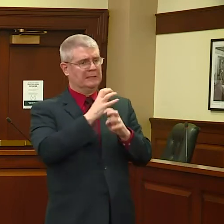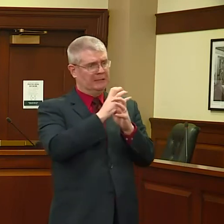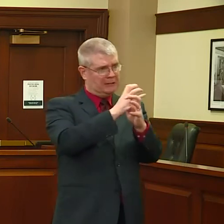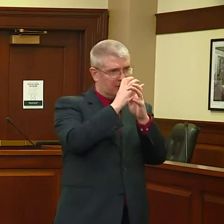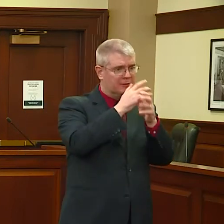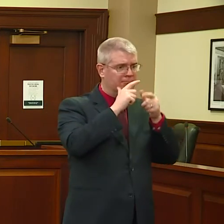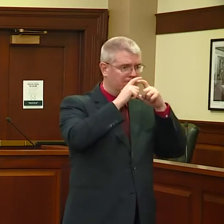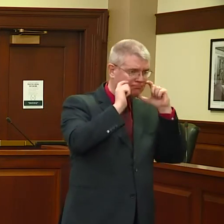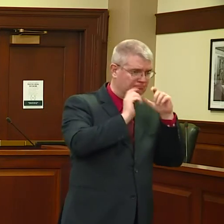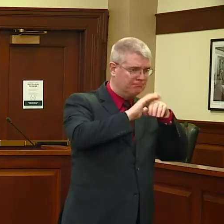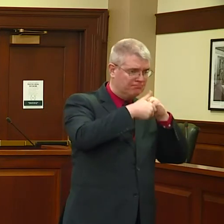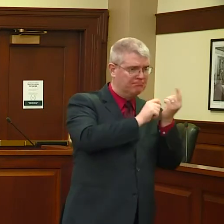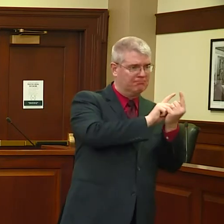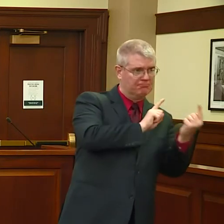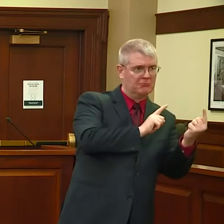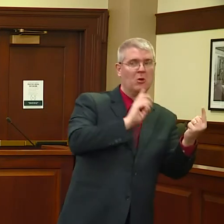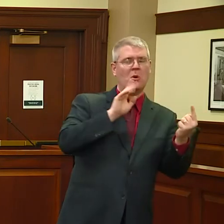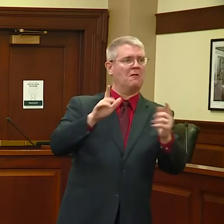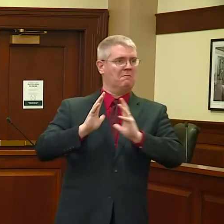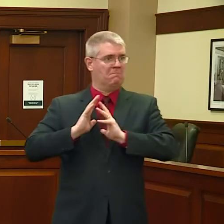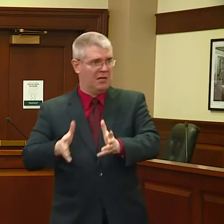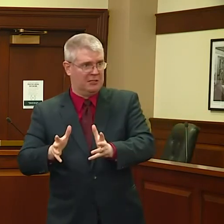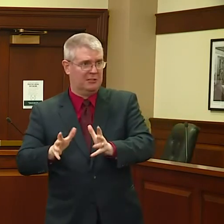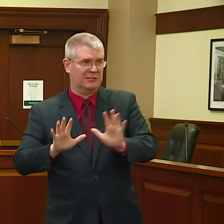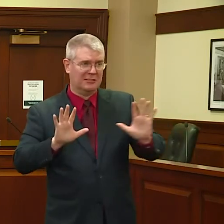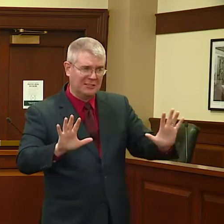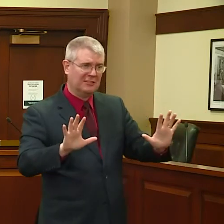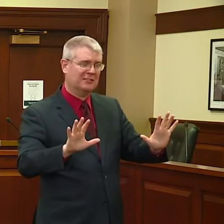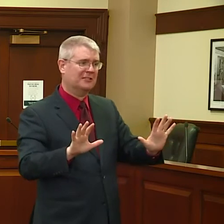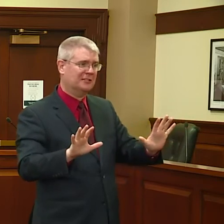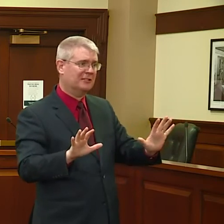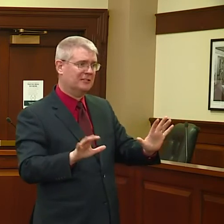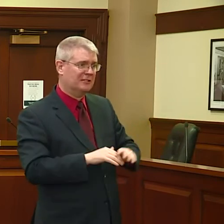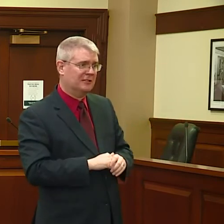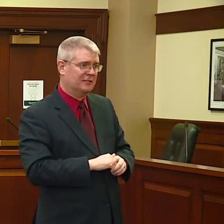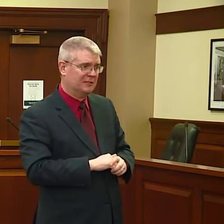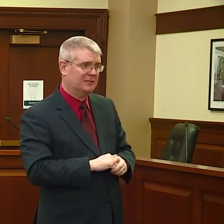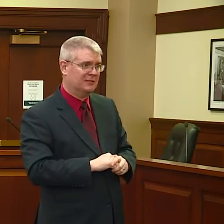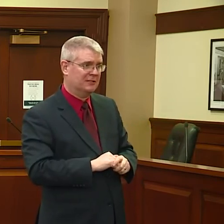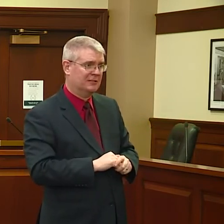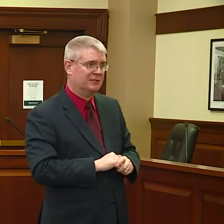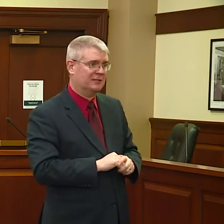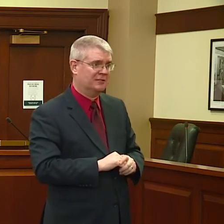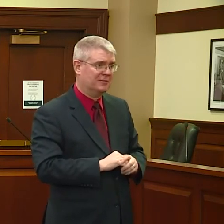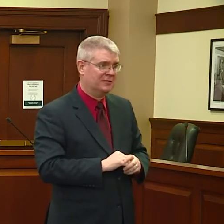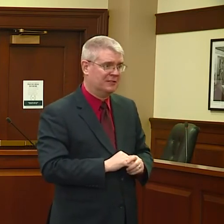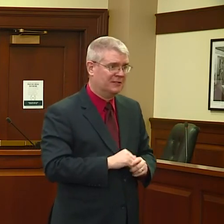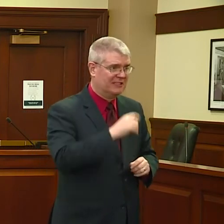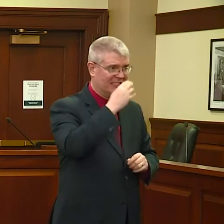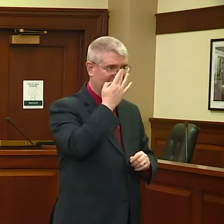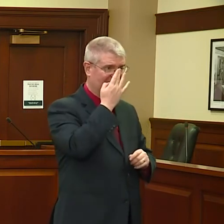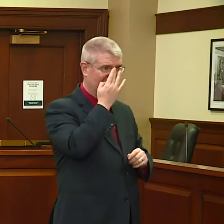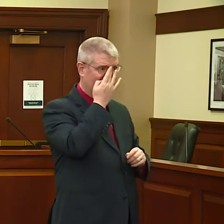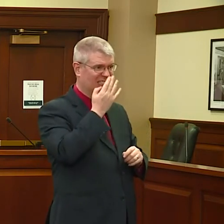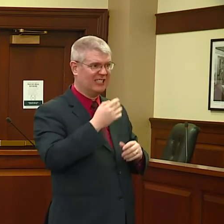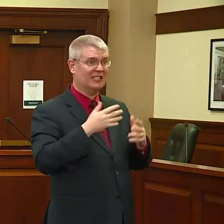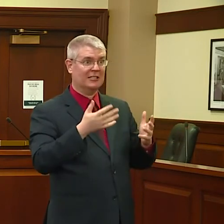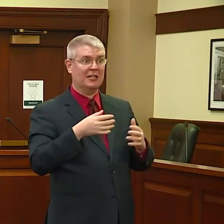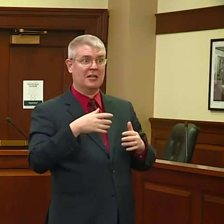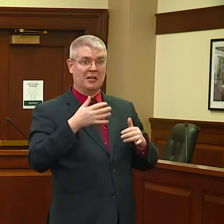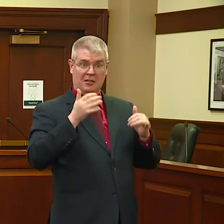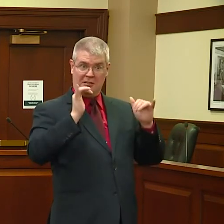to protect yourself, protect others, protect the ability of our kids to stay in school, and protect our economic